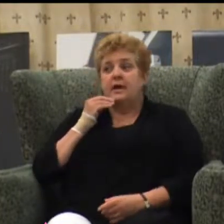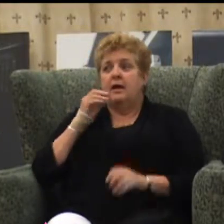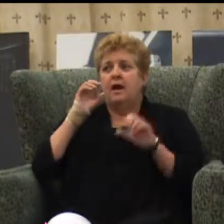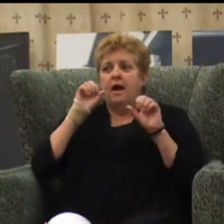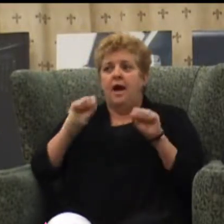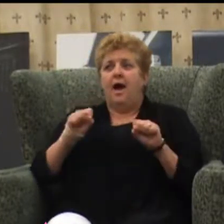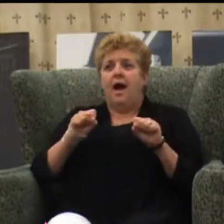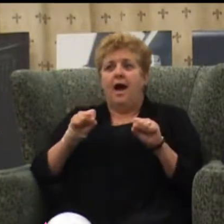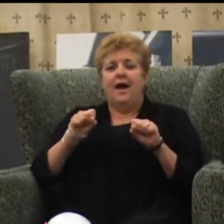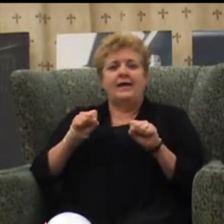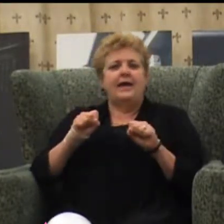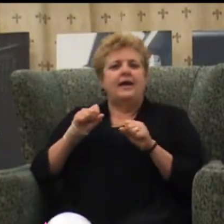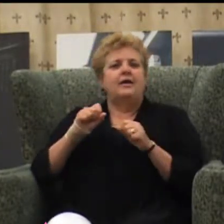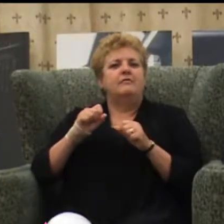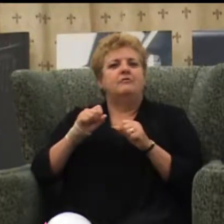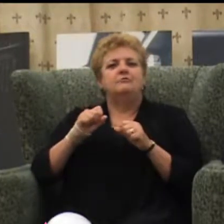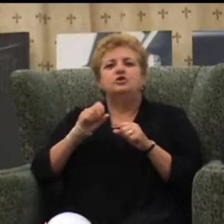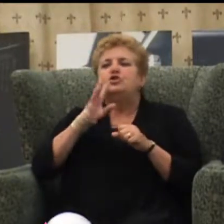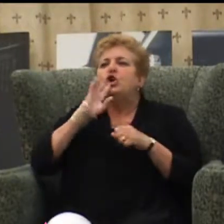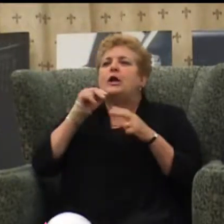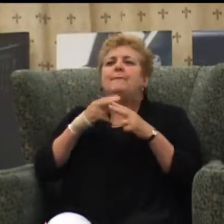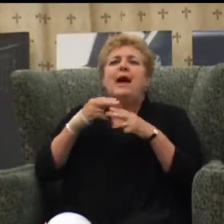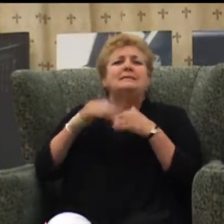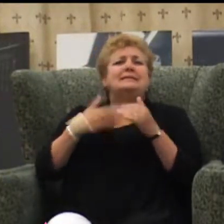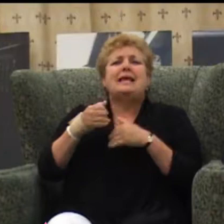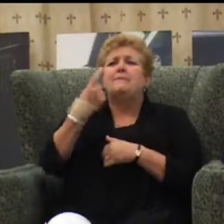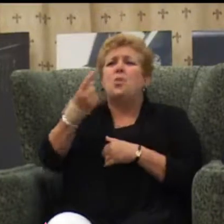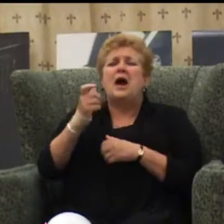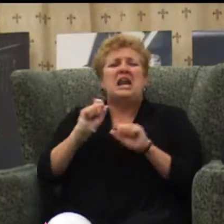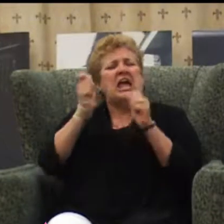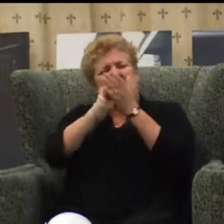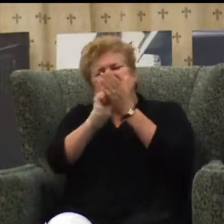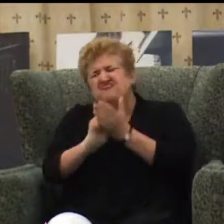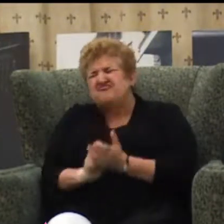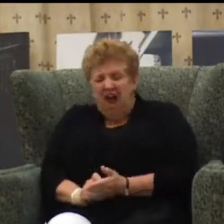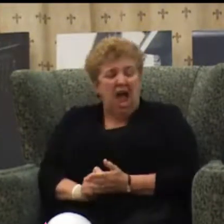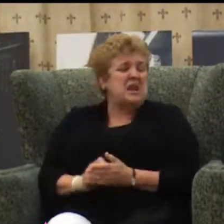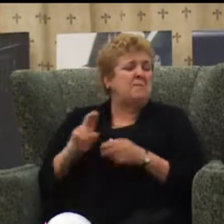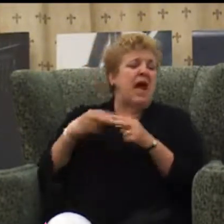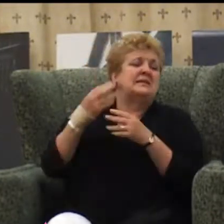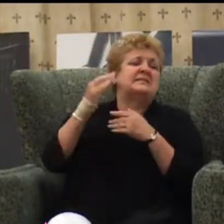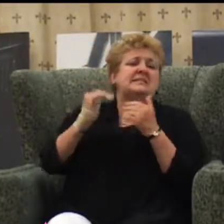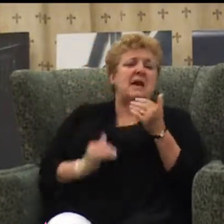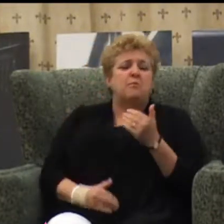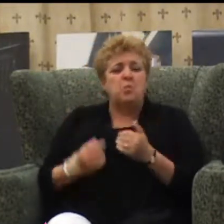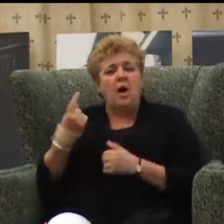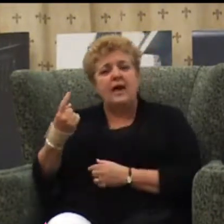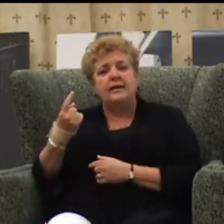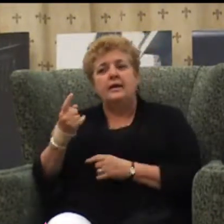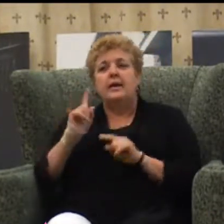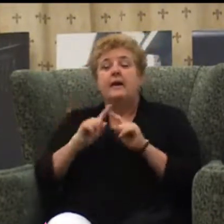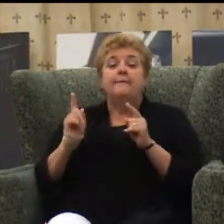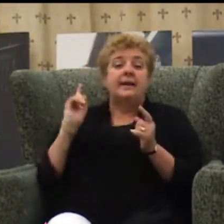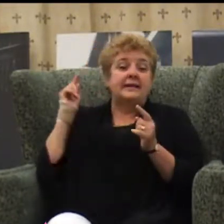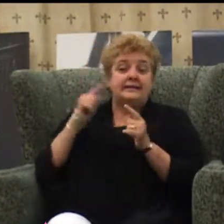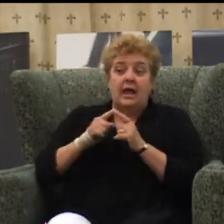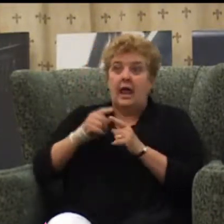on step one. Until I'd beaten down that liquor store door at 5 in the morning,